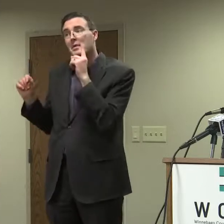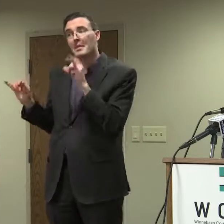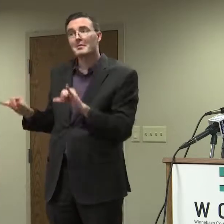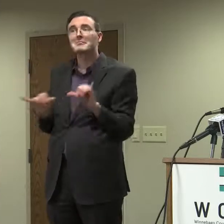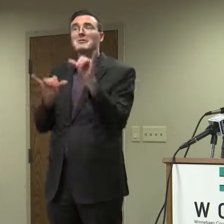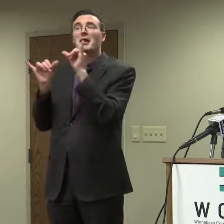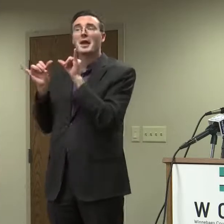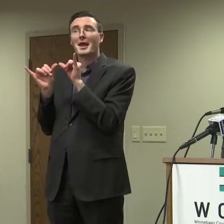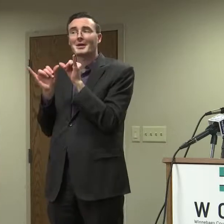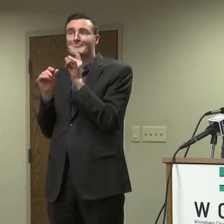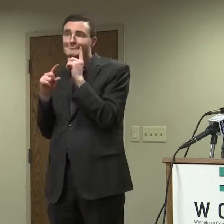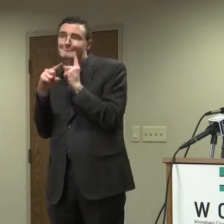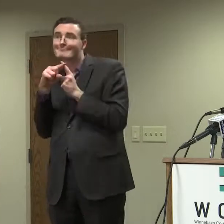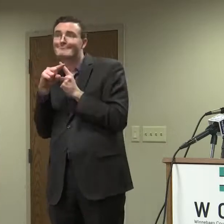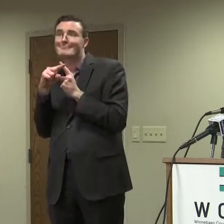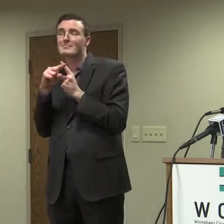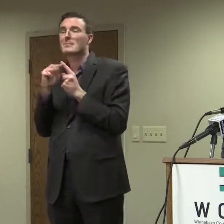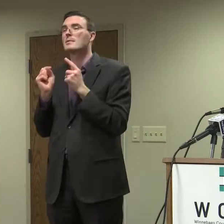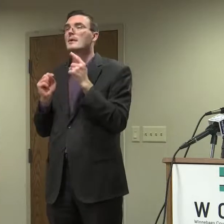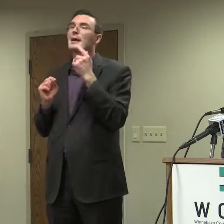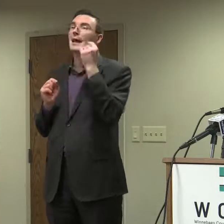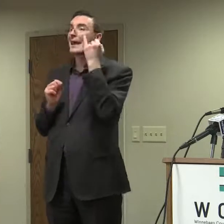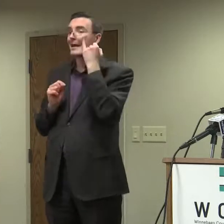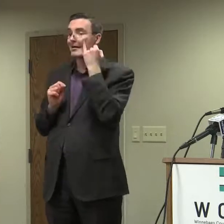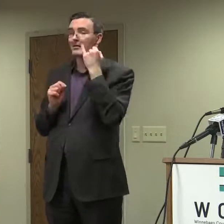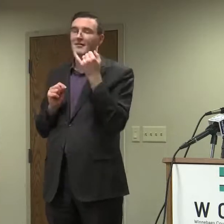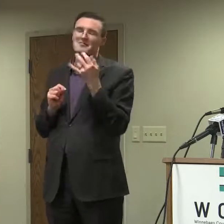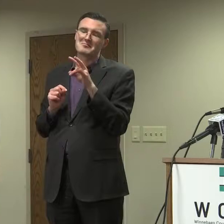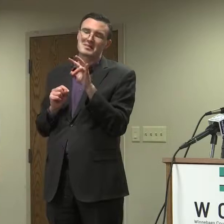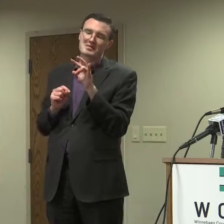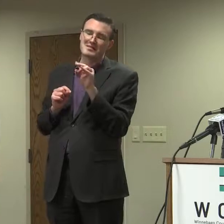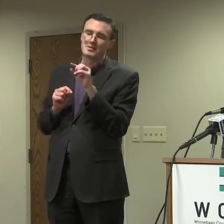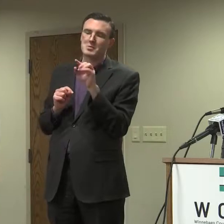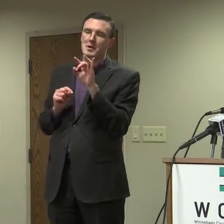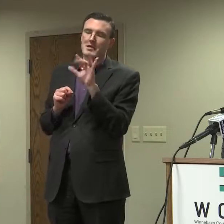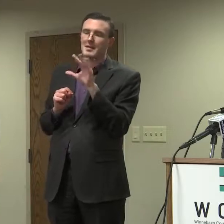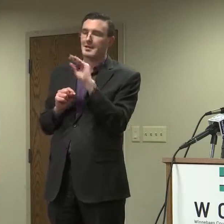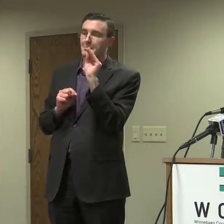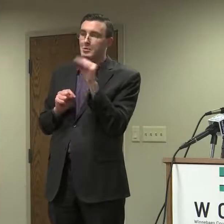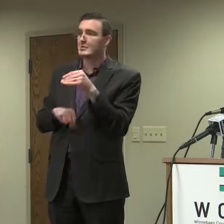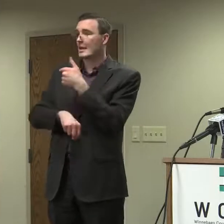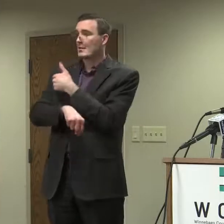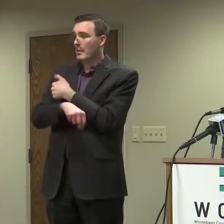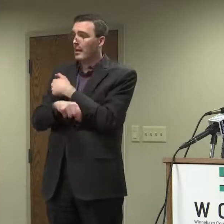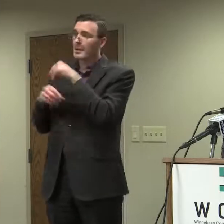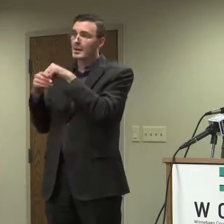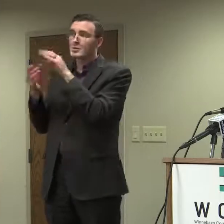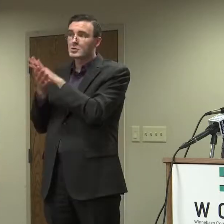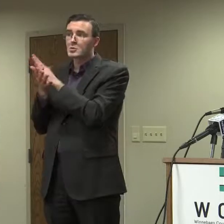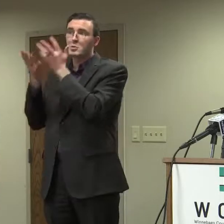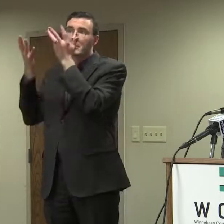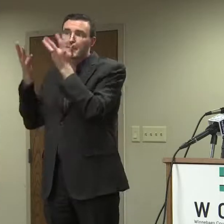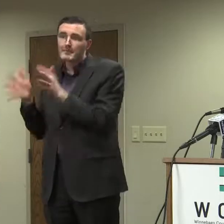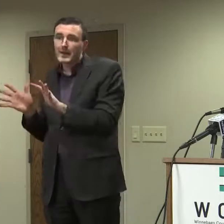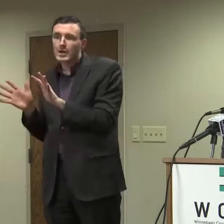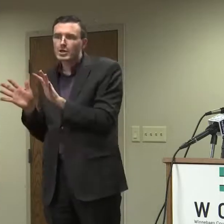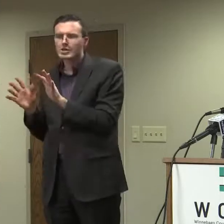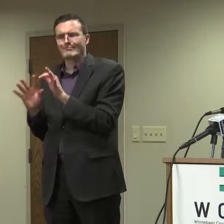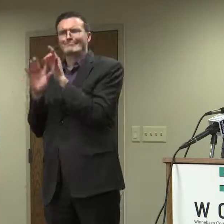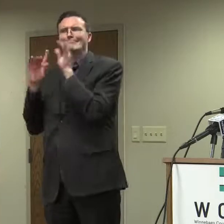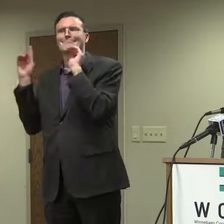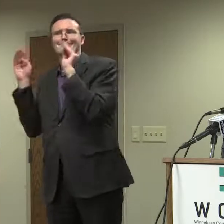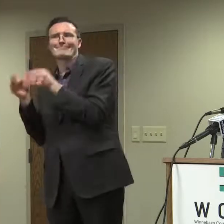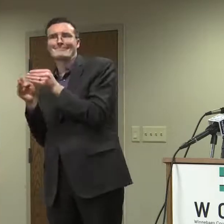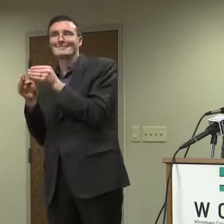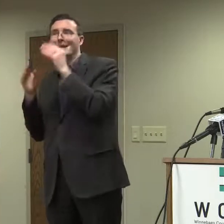with our herd immunity, if we get 70 to 85% of the population vaccinated within that school, you know, especially the teachers and staff, we